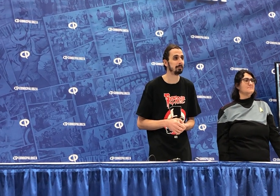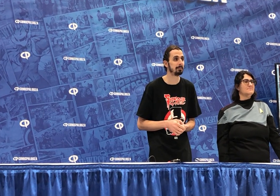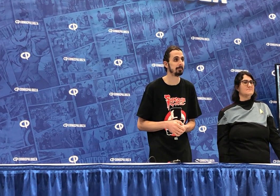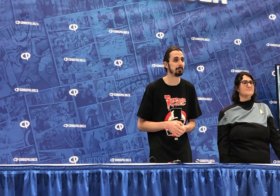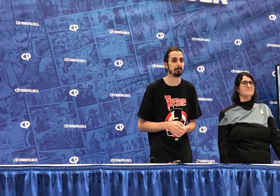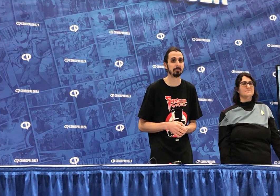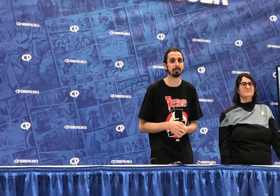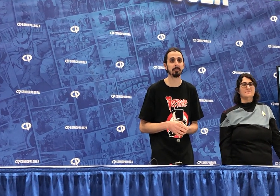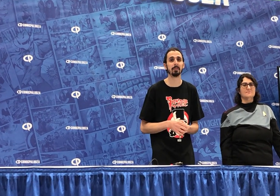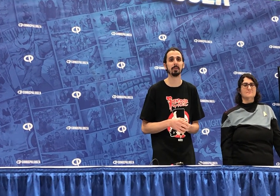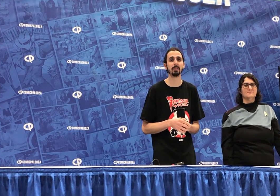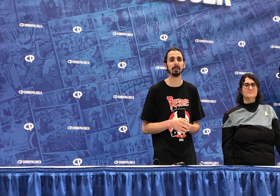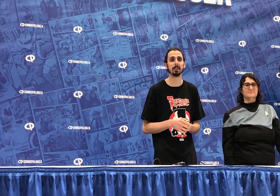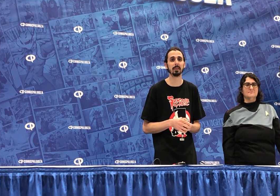How do you sign Lion King?